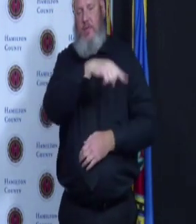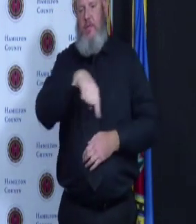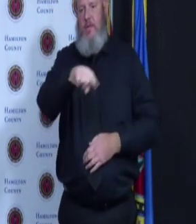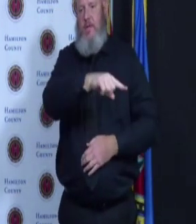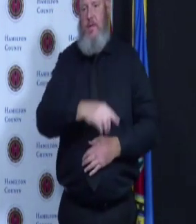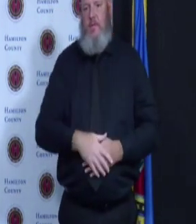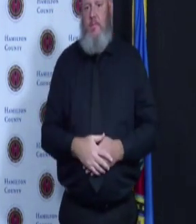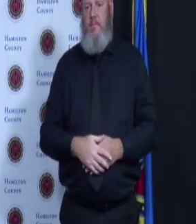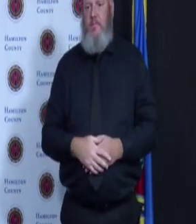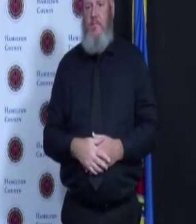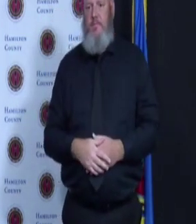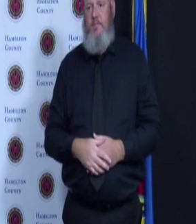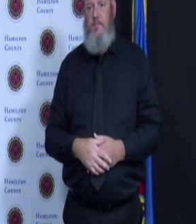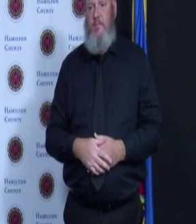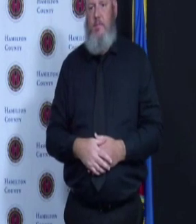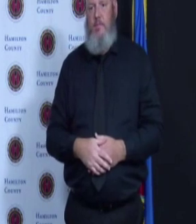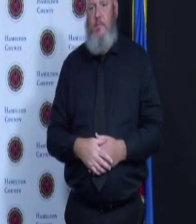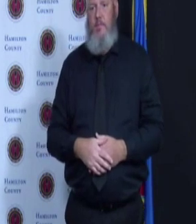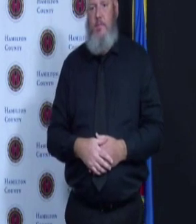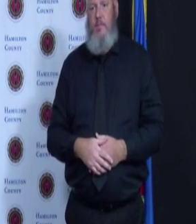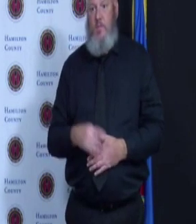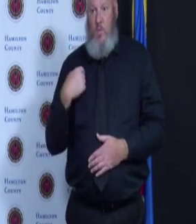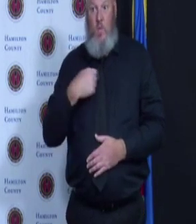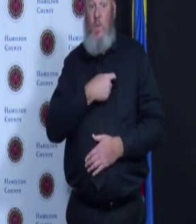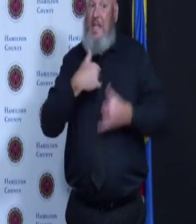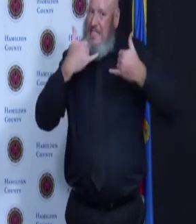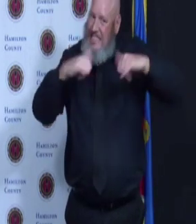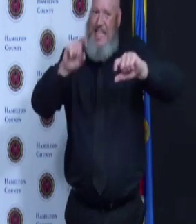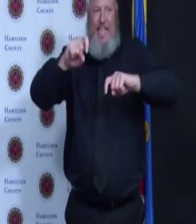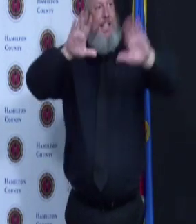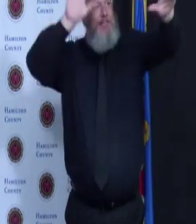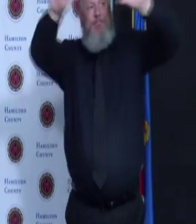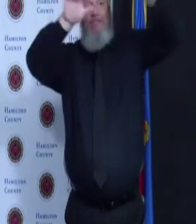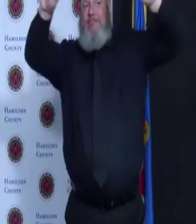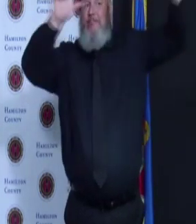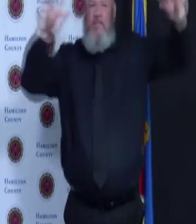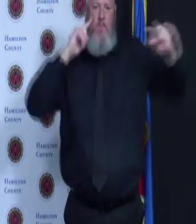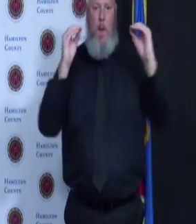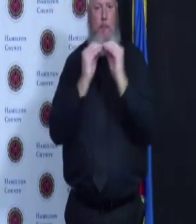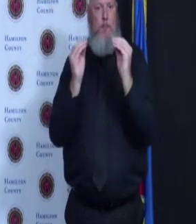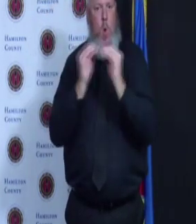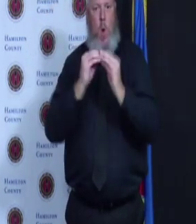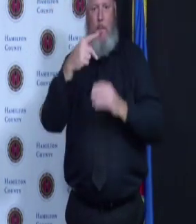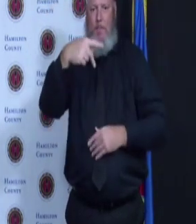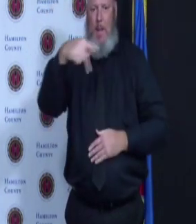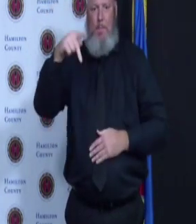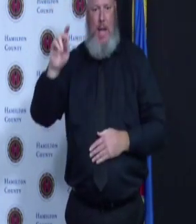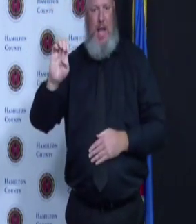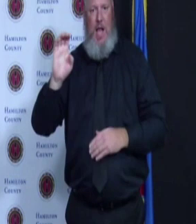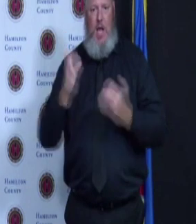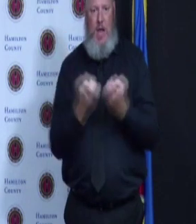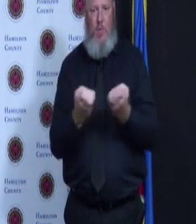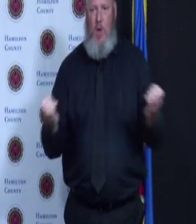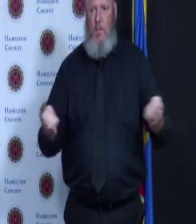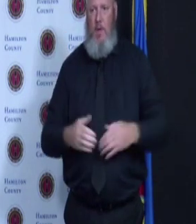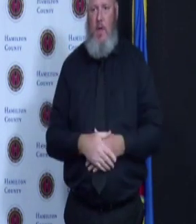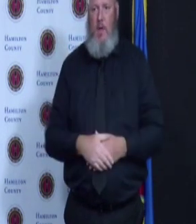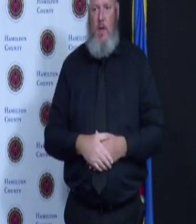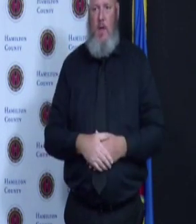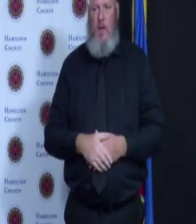equipment. And so whether it's through the national stockpile that has come down, which was helpful, but not